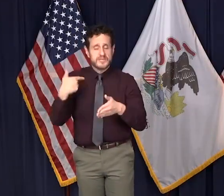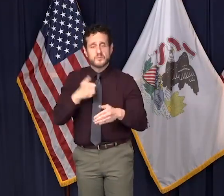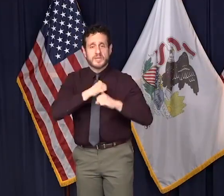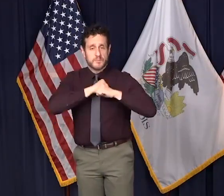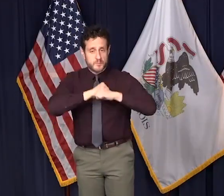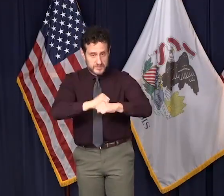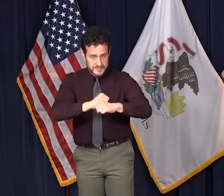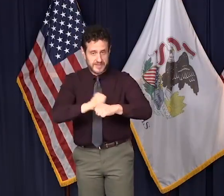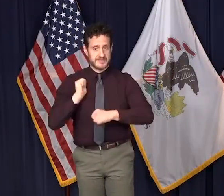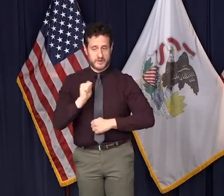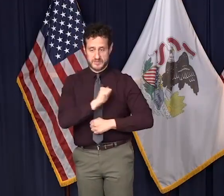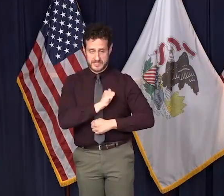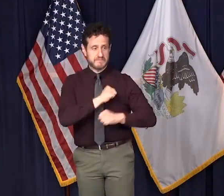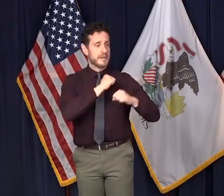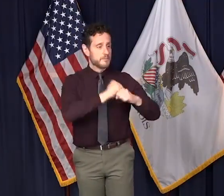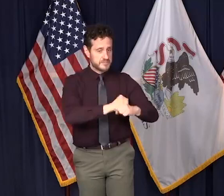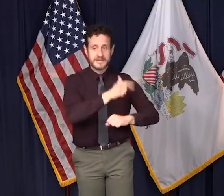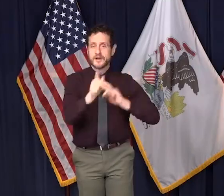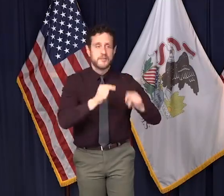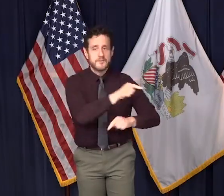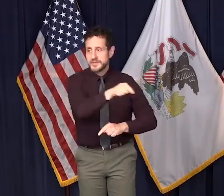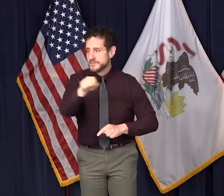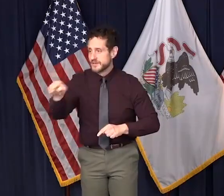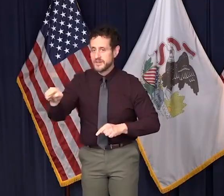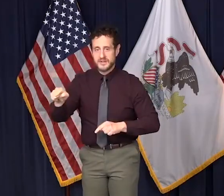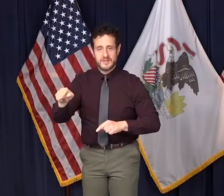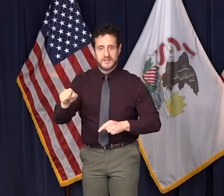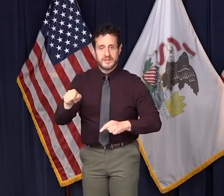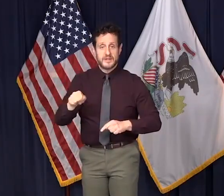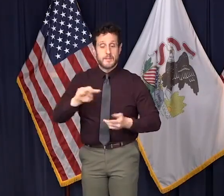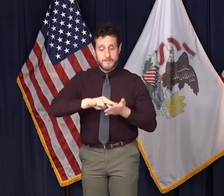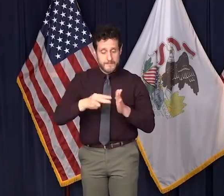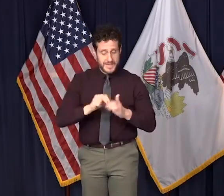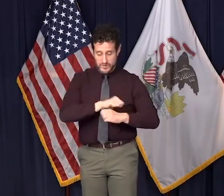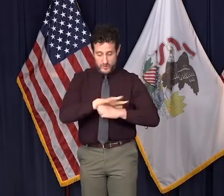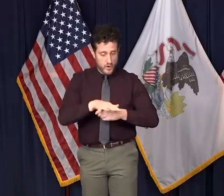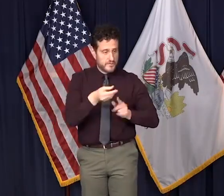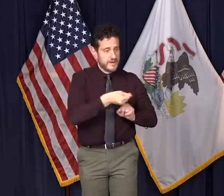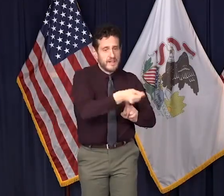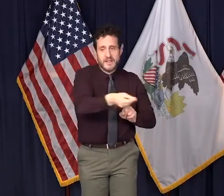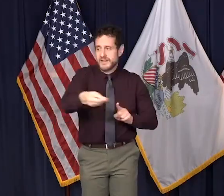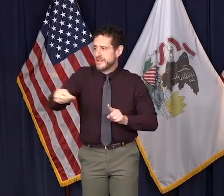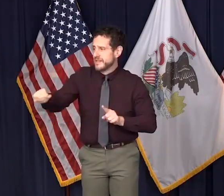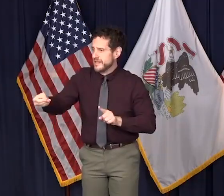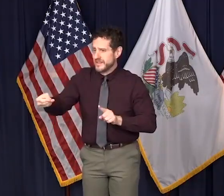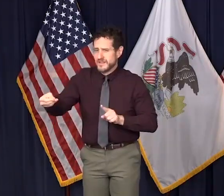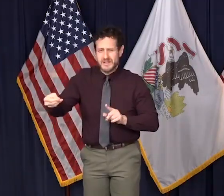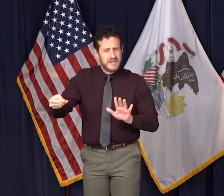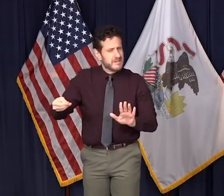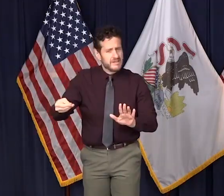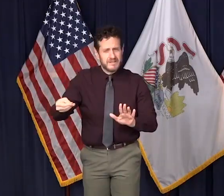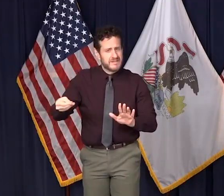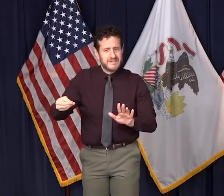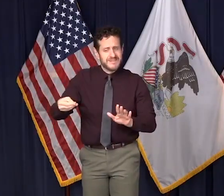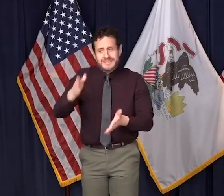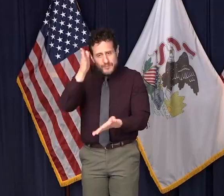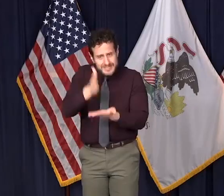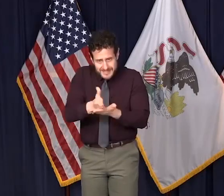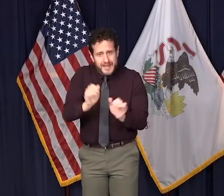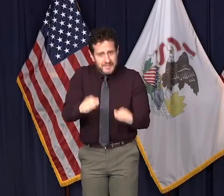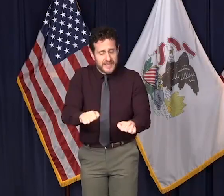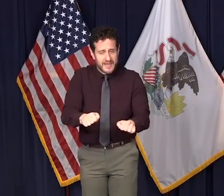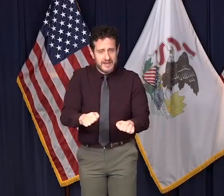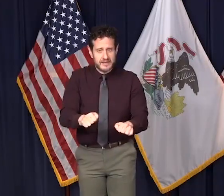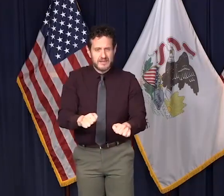protect us and all the people around us. So I don't understand when trying to protect our